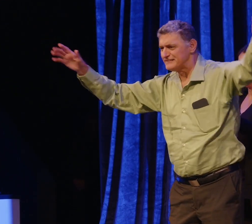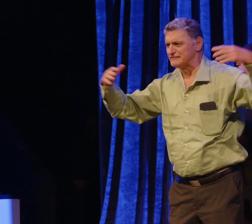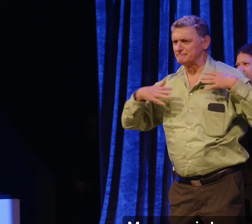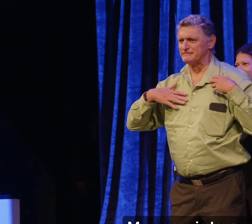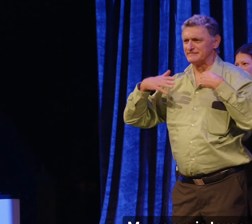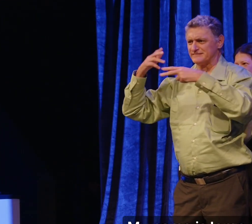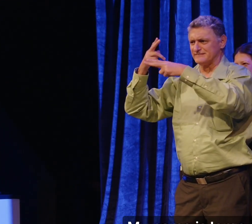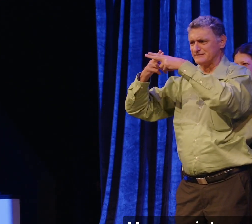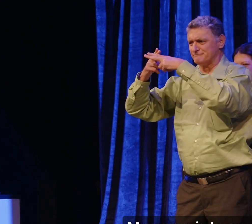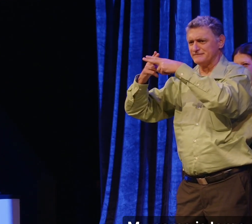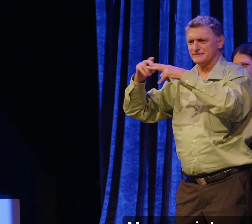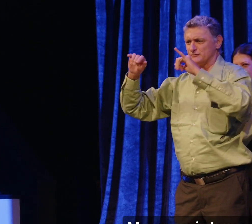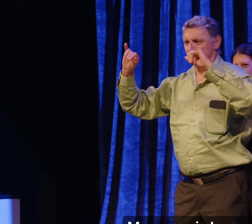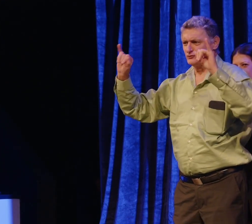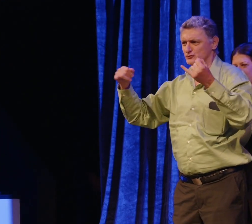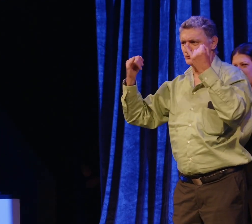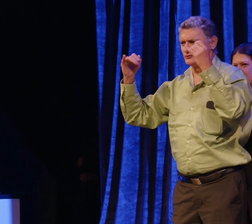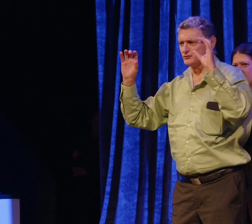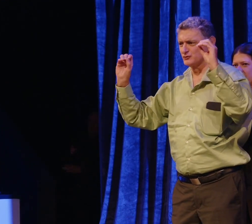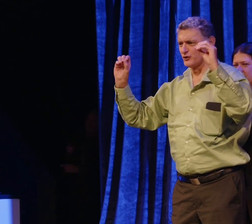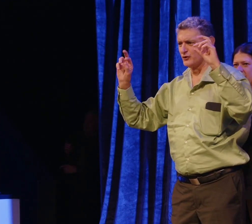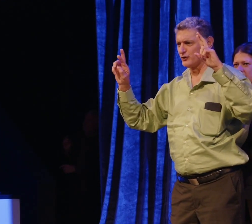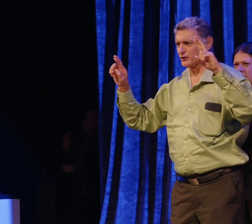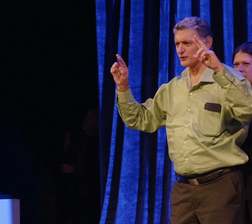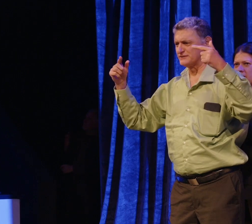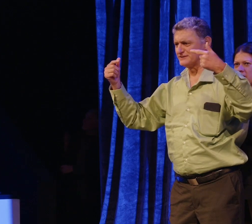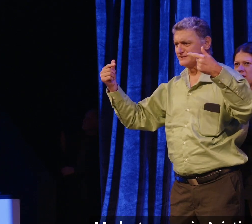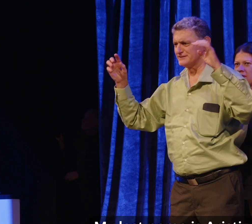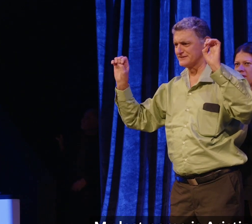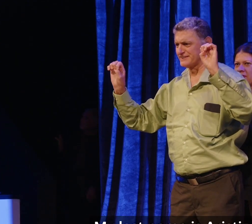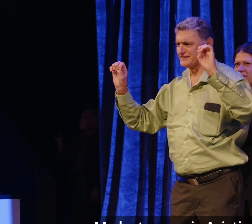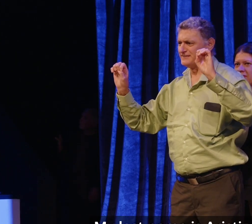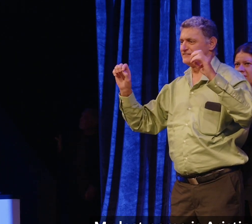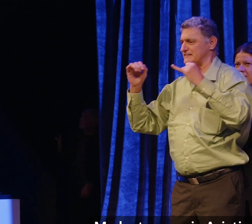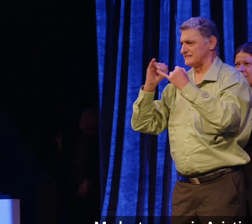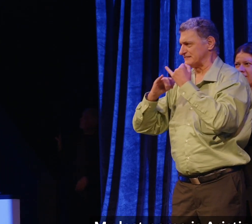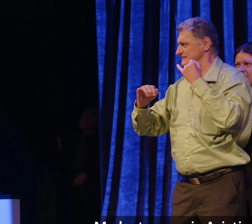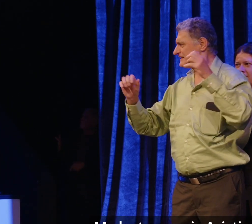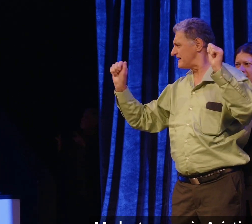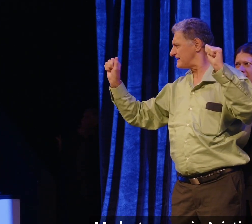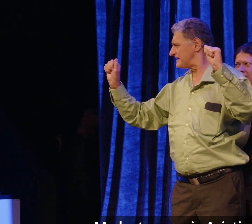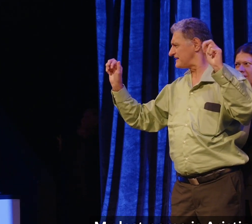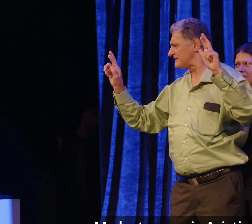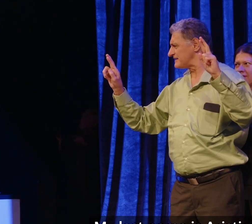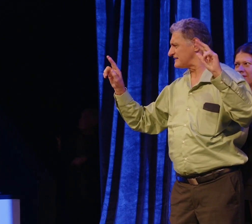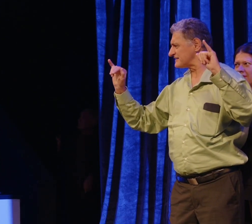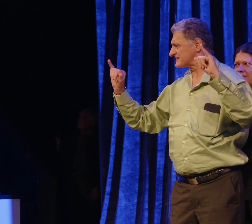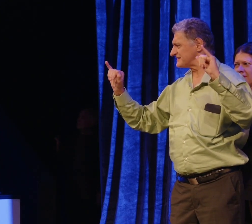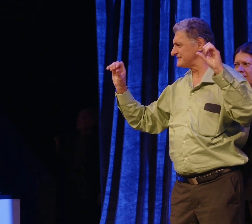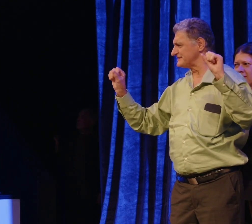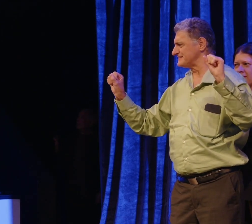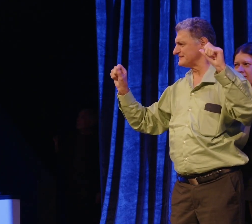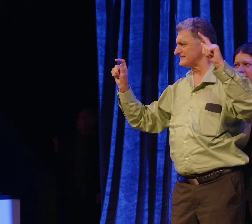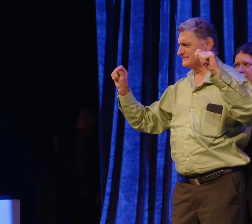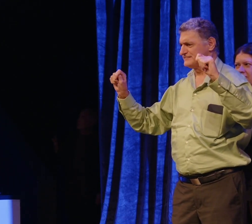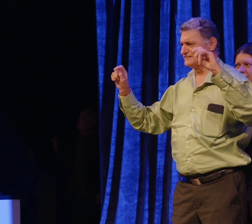My name is Jorge, and my last name is Aristizabal.